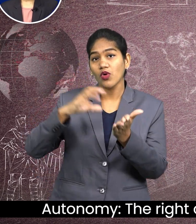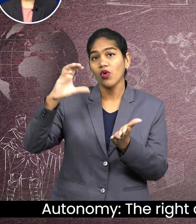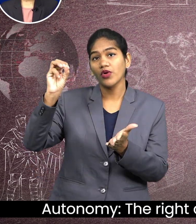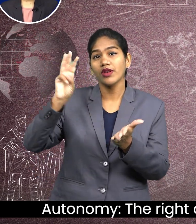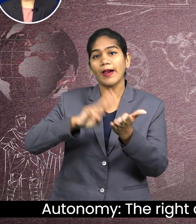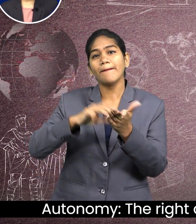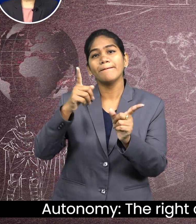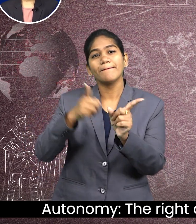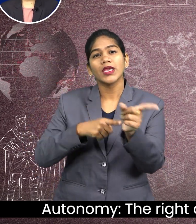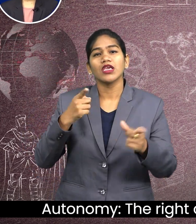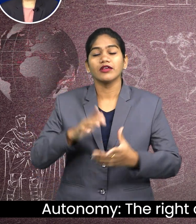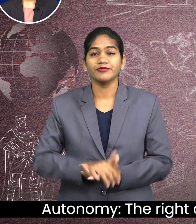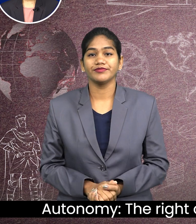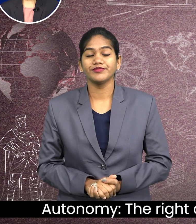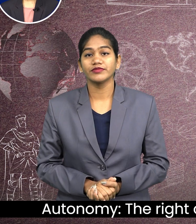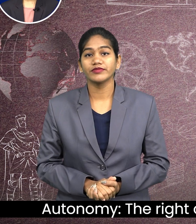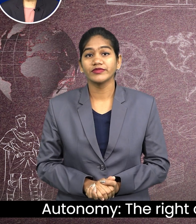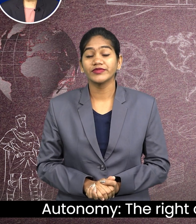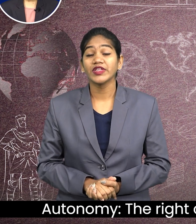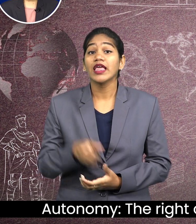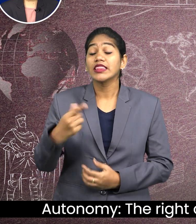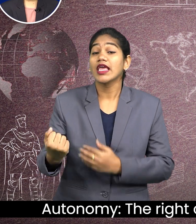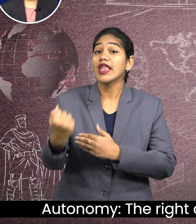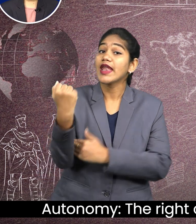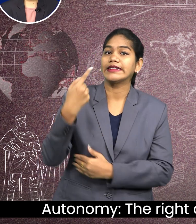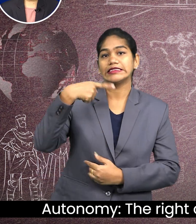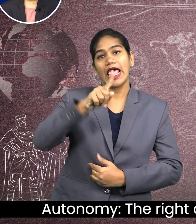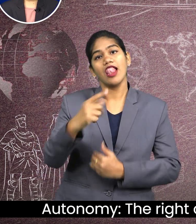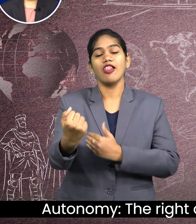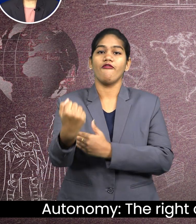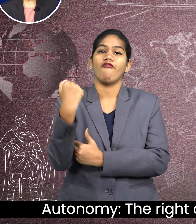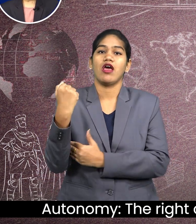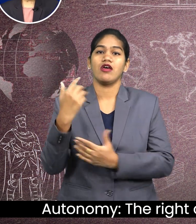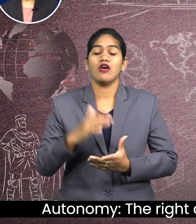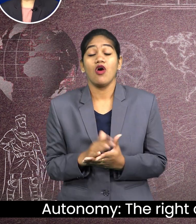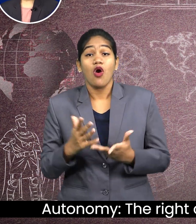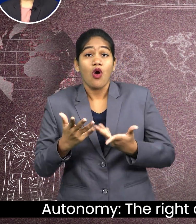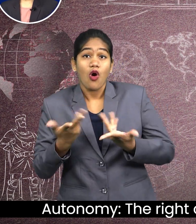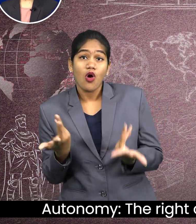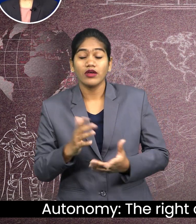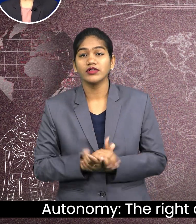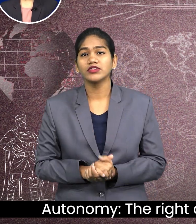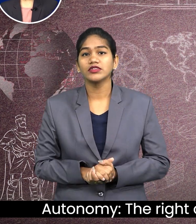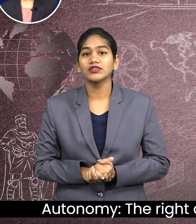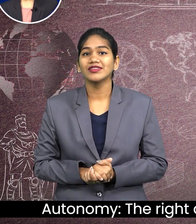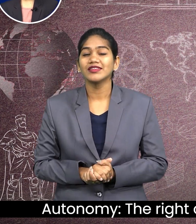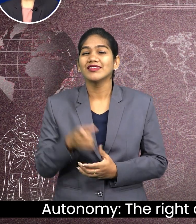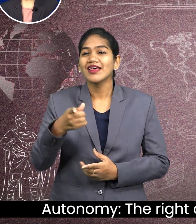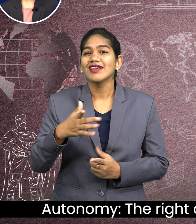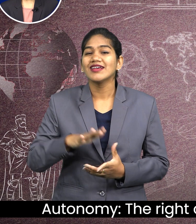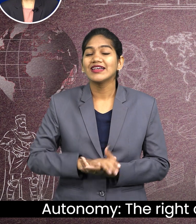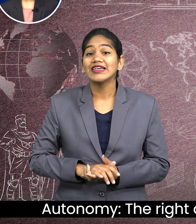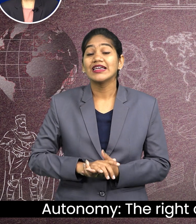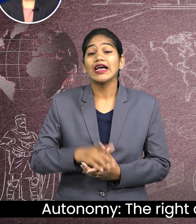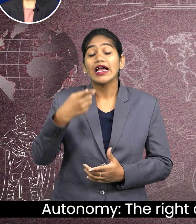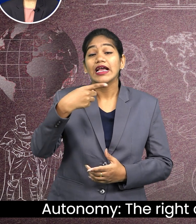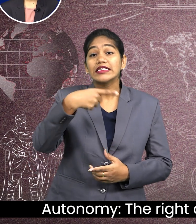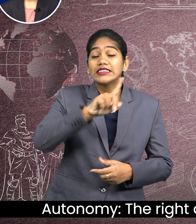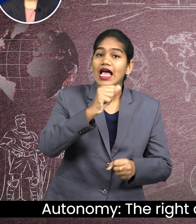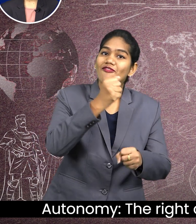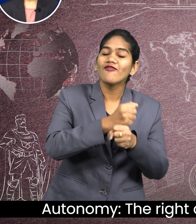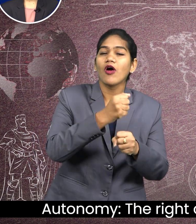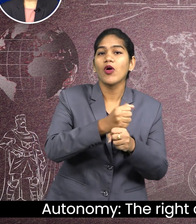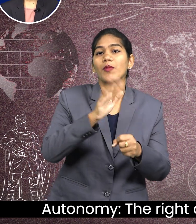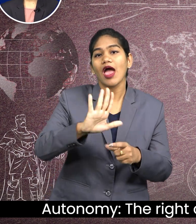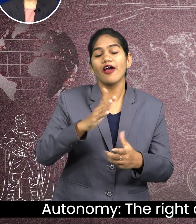autonomy, the right or condition of self-government,